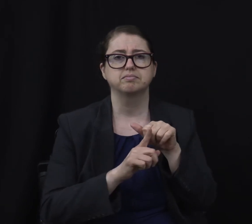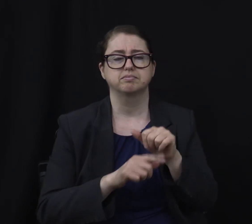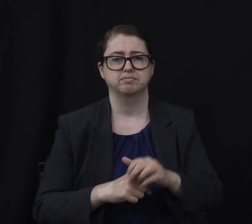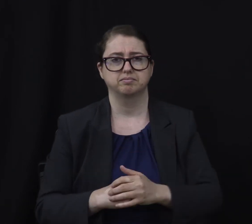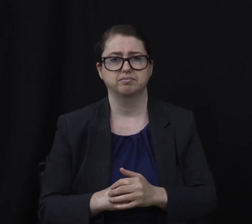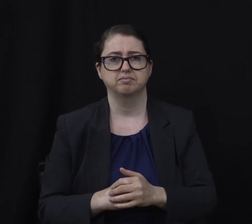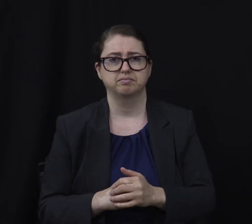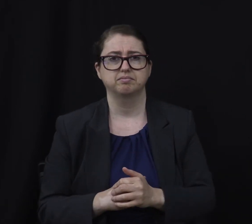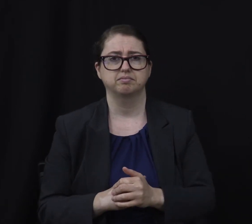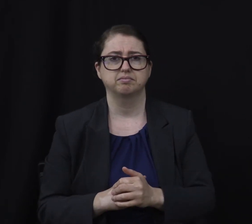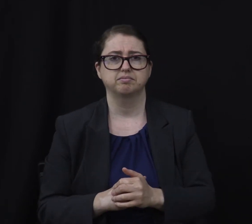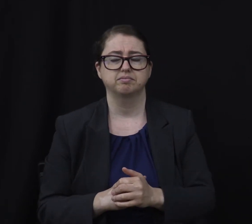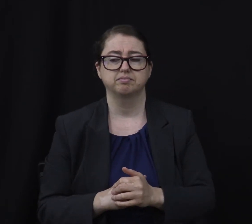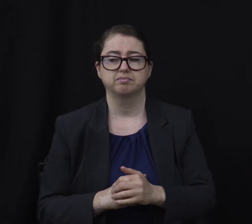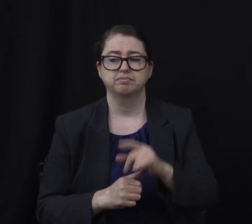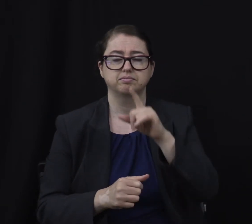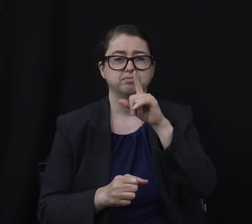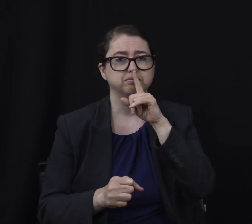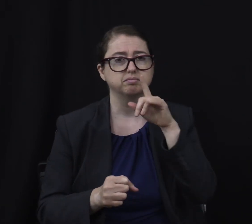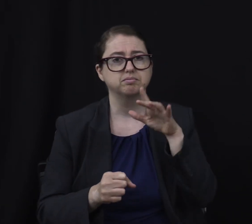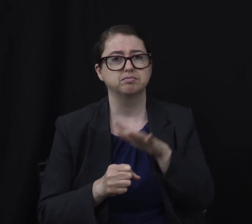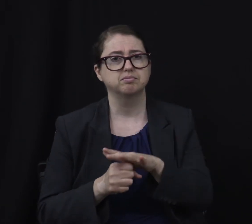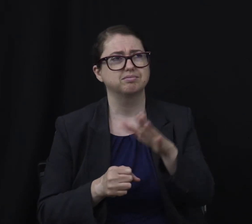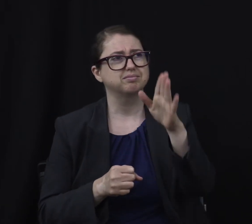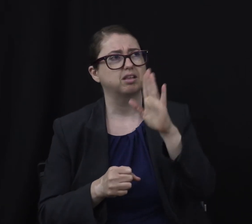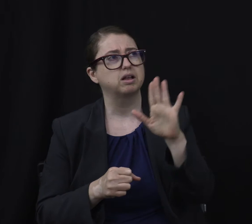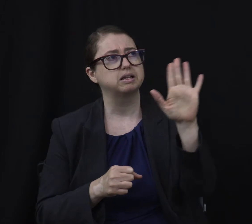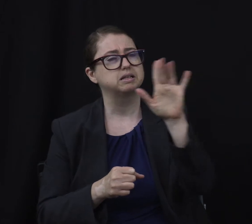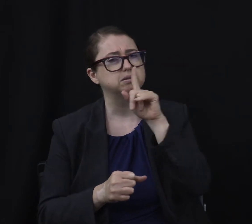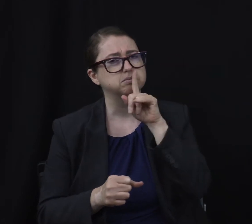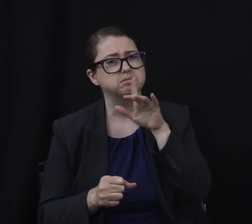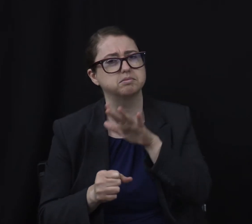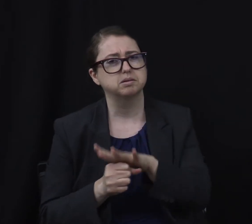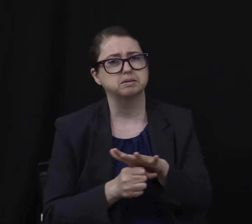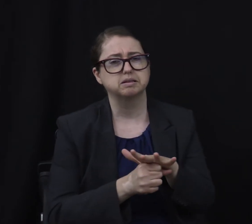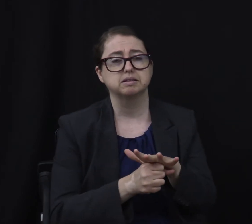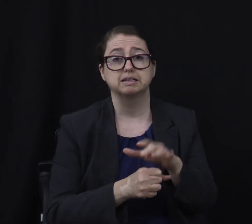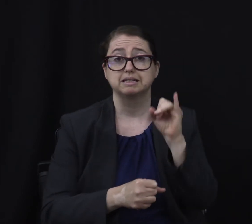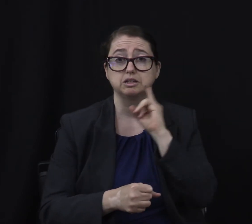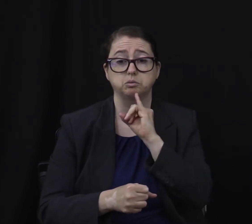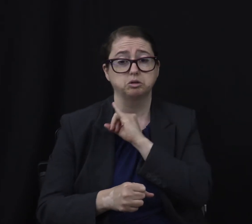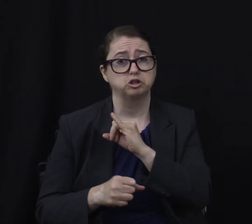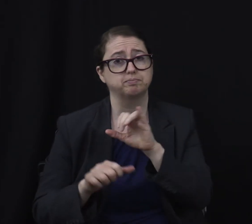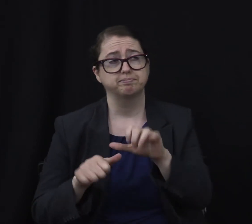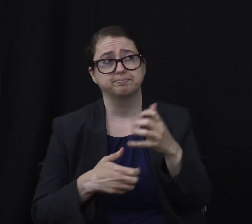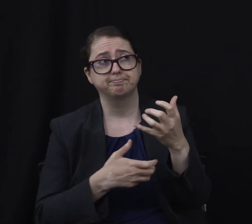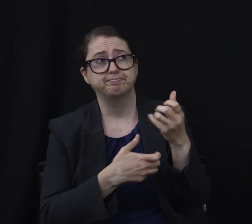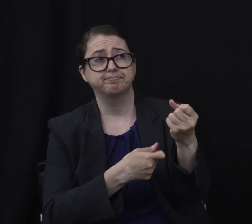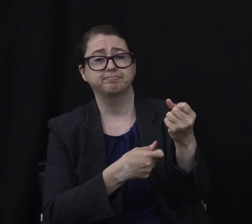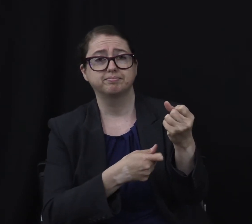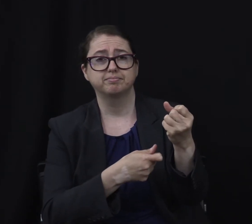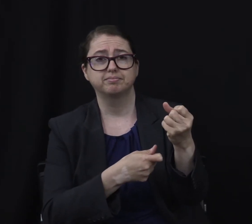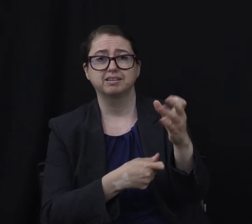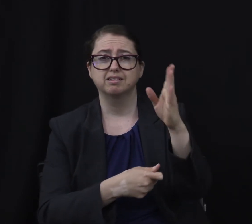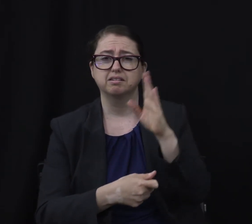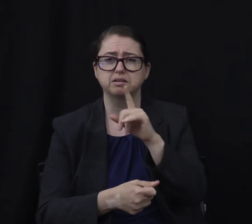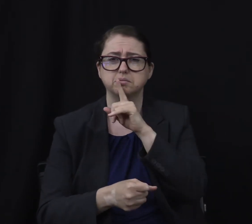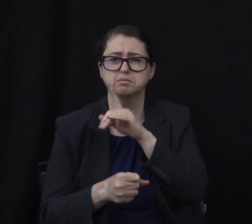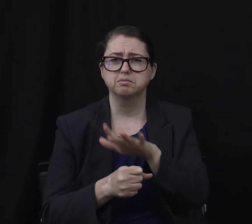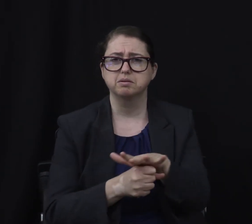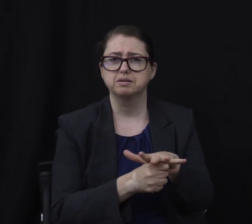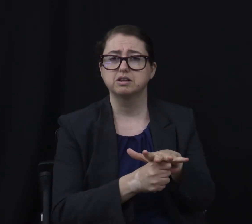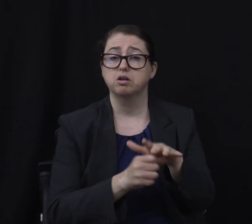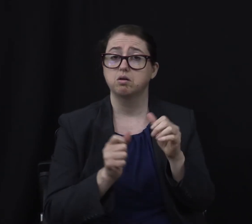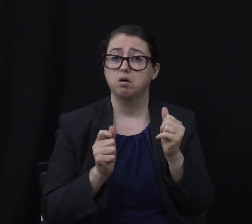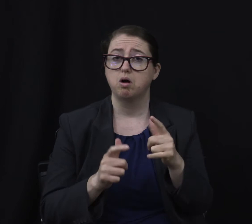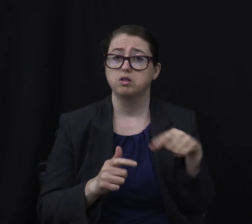The promises of God are all the Israelites had. The promises of God are all you and I have. And